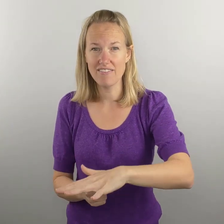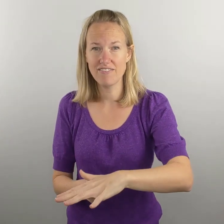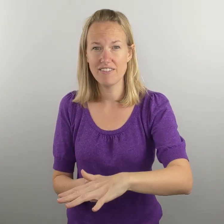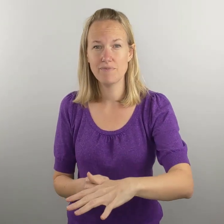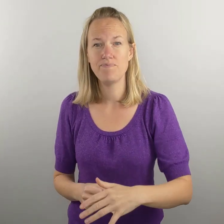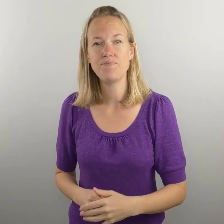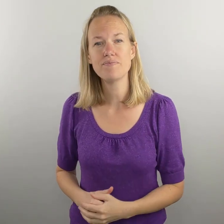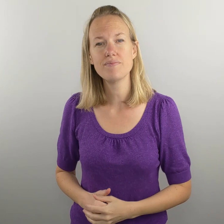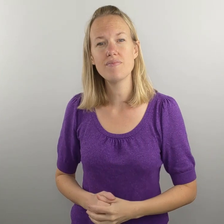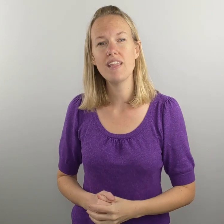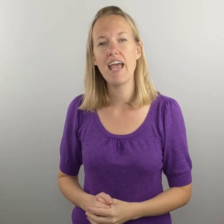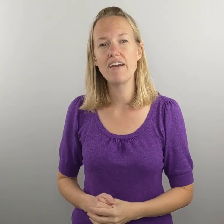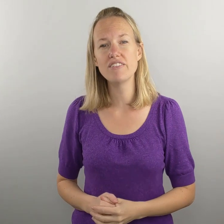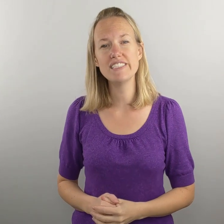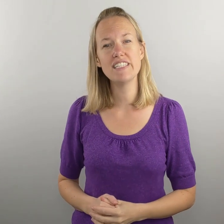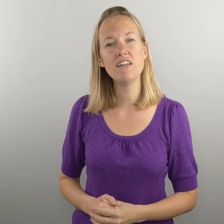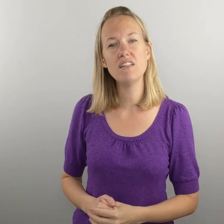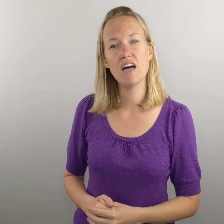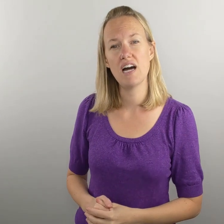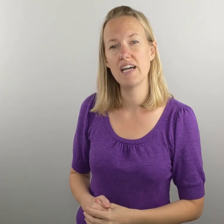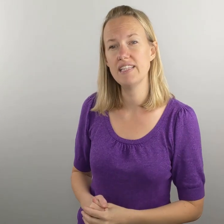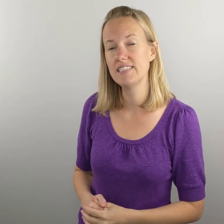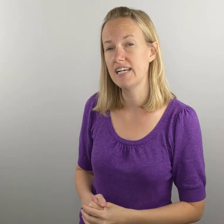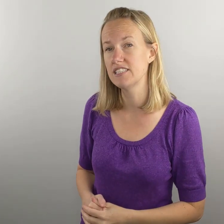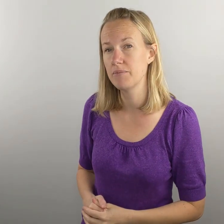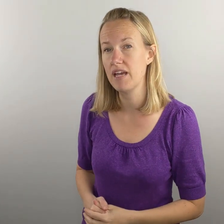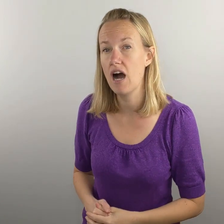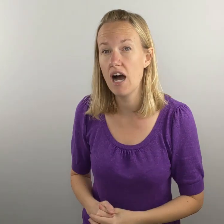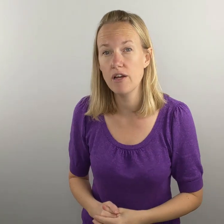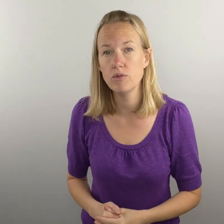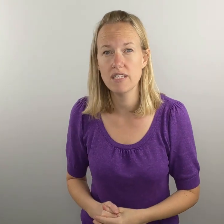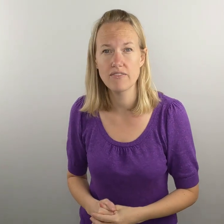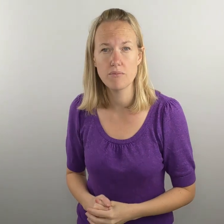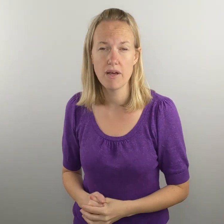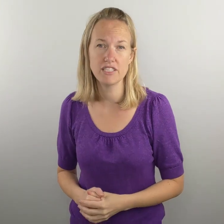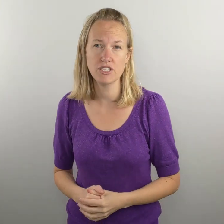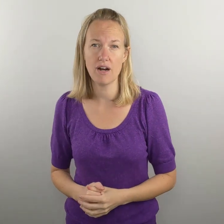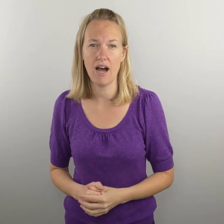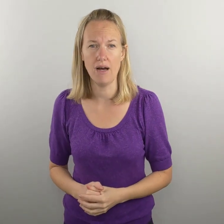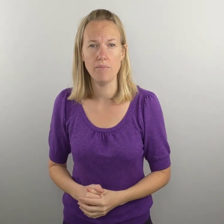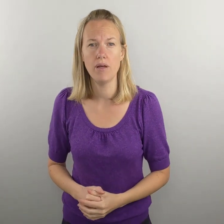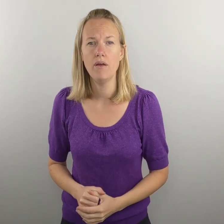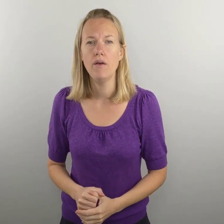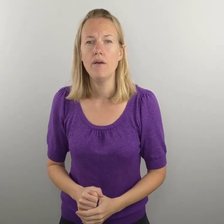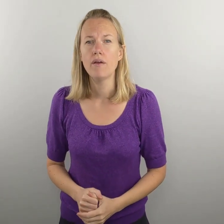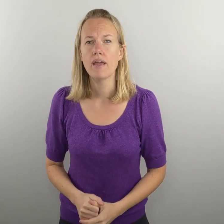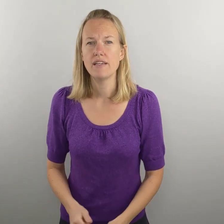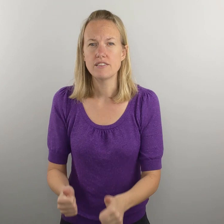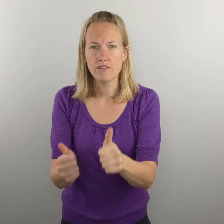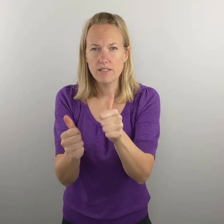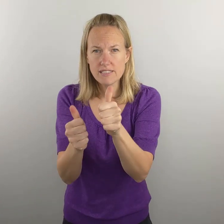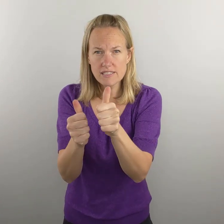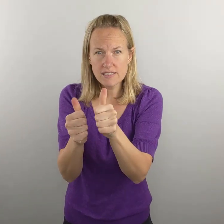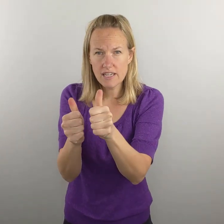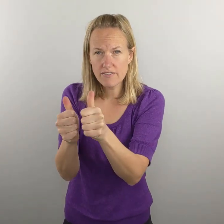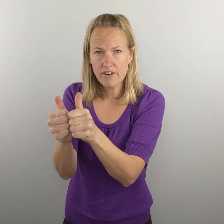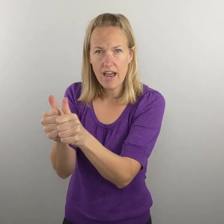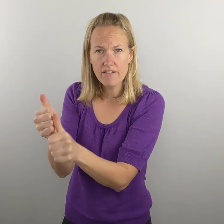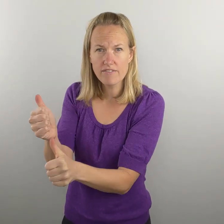enough. Every single lie that tells me I will never measure up. Okay, so this is a sign for